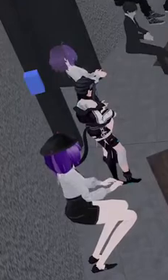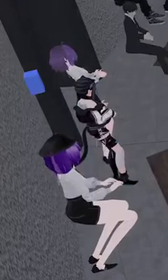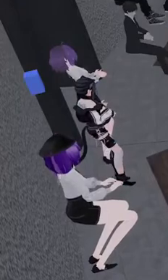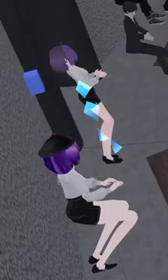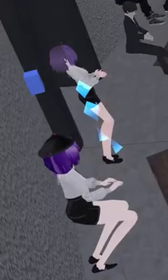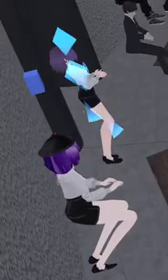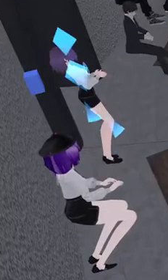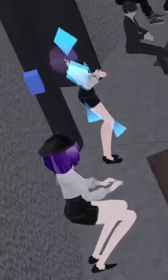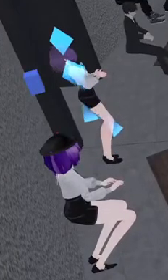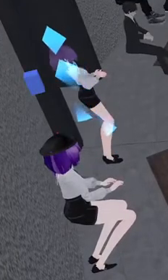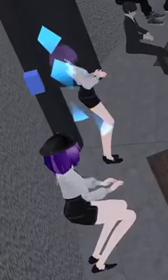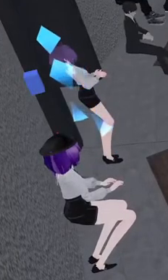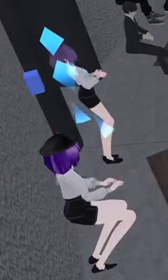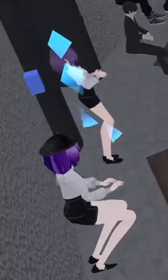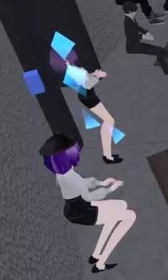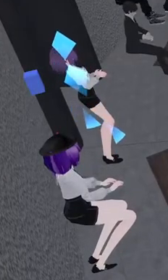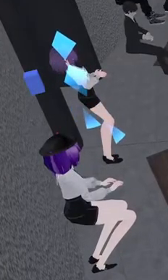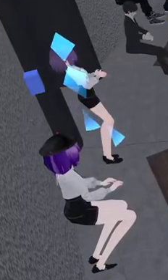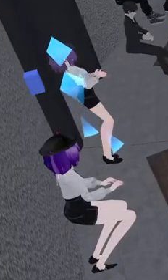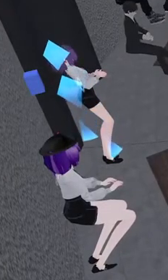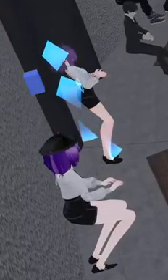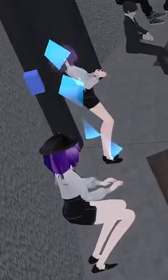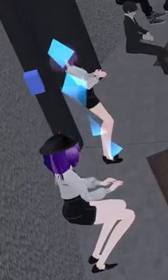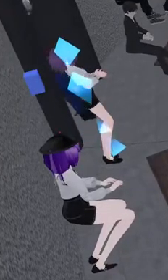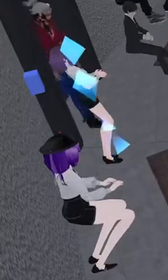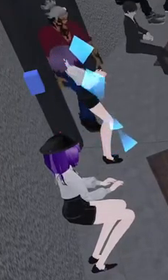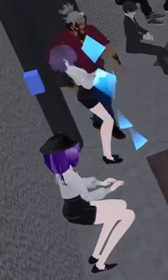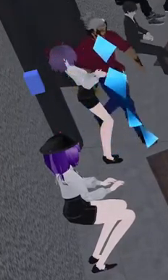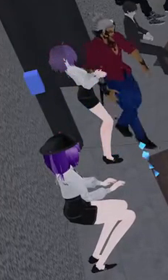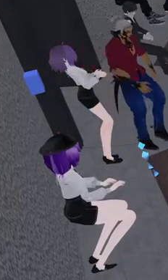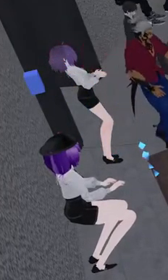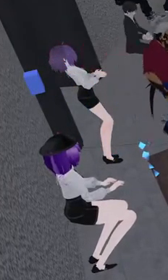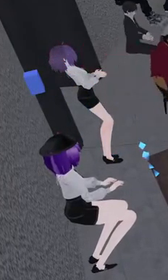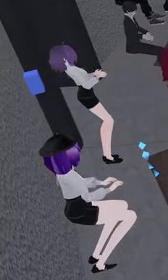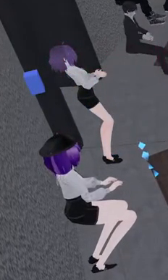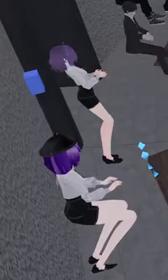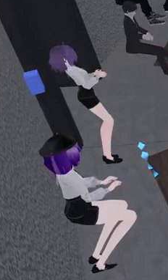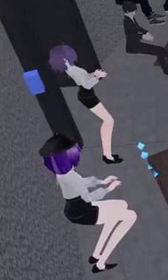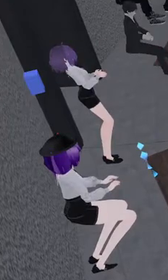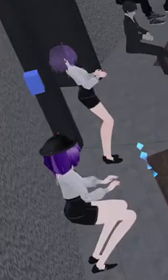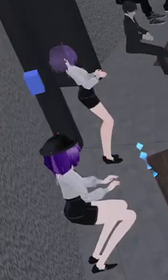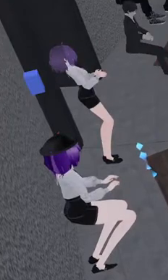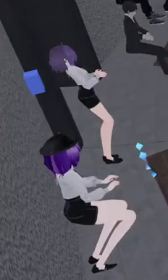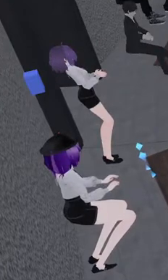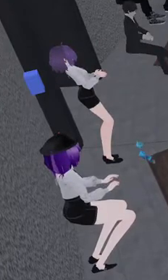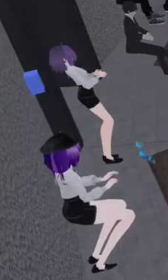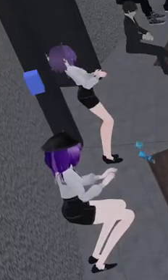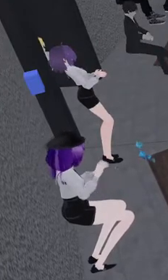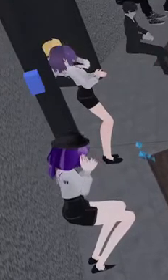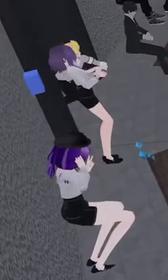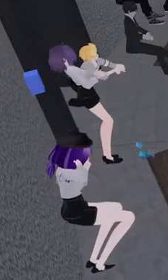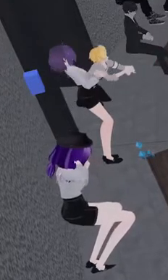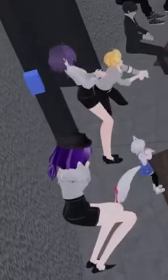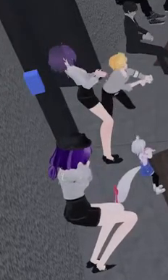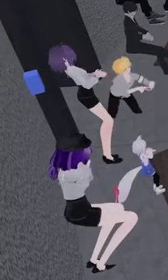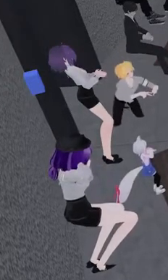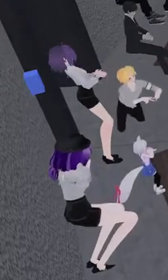your hand and I call on you, you're totally welcome to use your voice. But other than that, we're going to have our